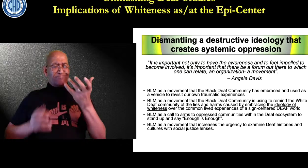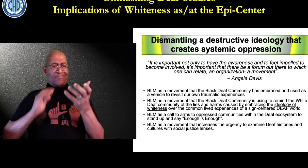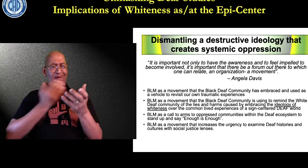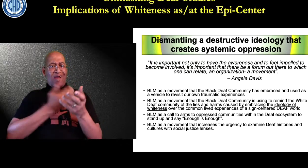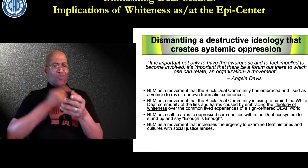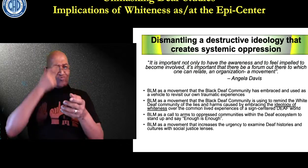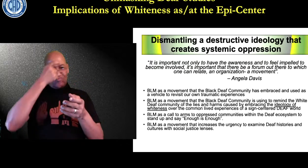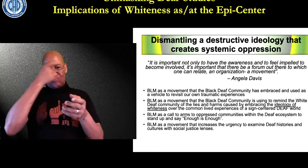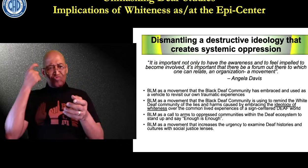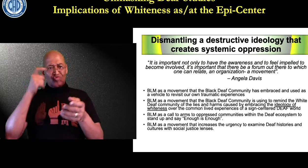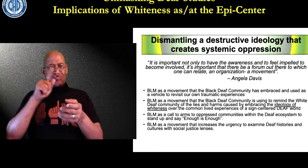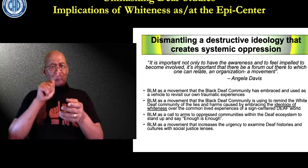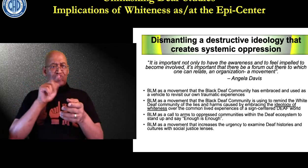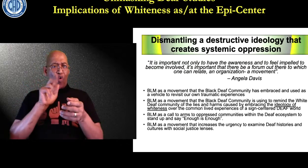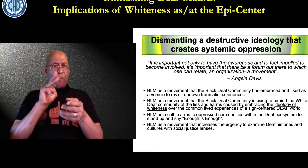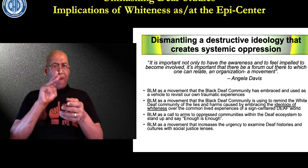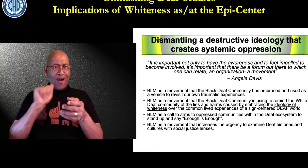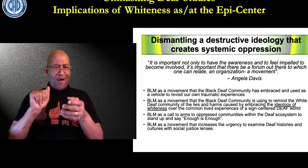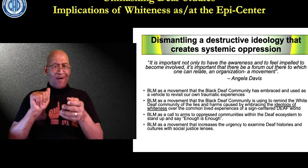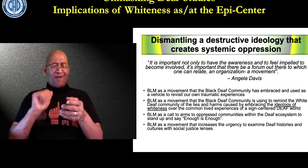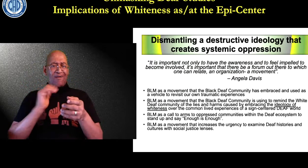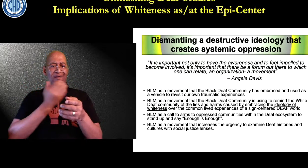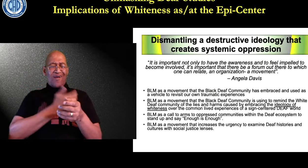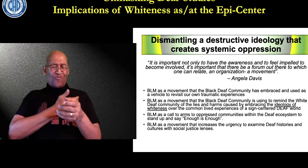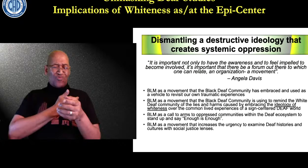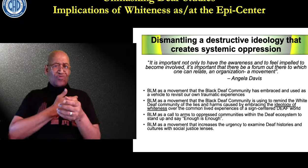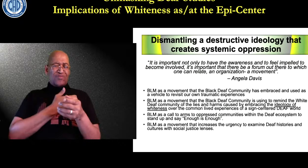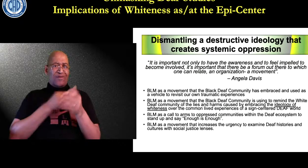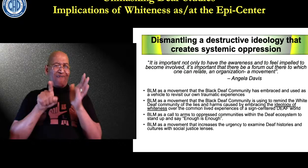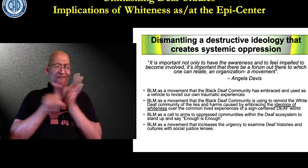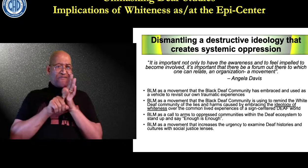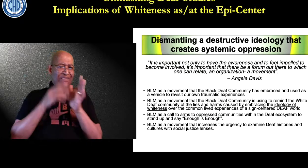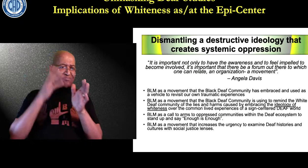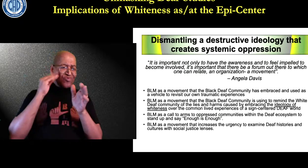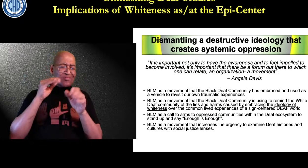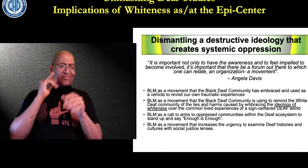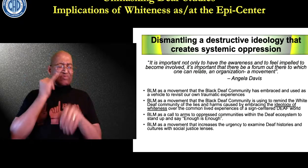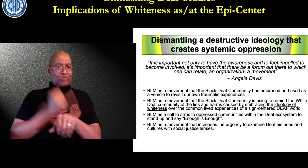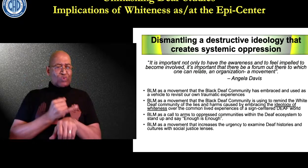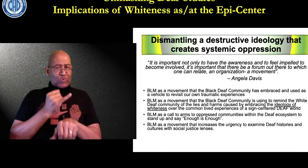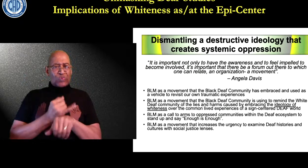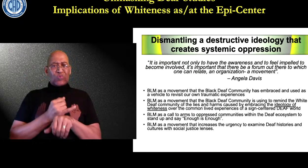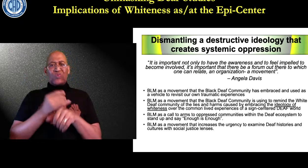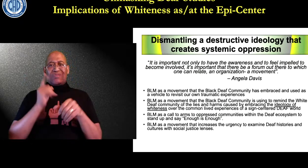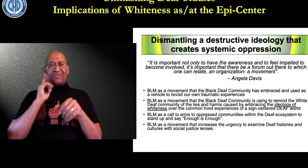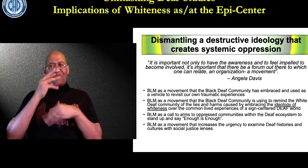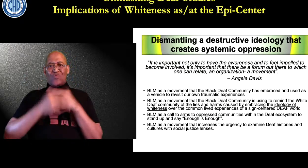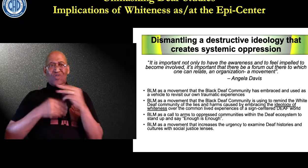There's a lot of discourse about it, Black deaf people sharing our traumas,